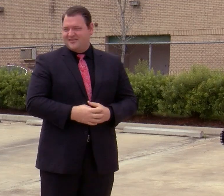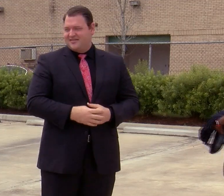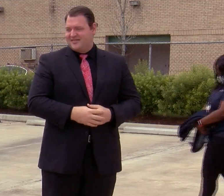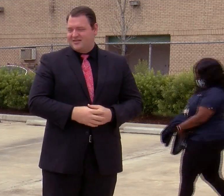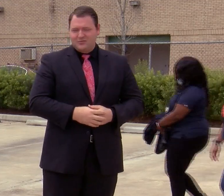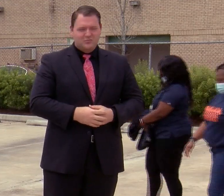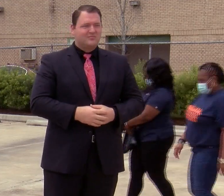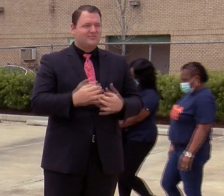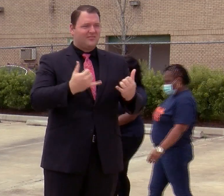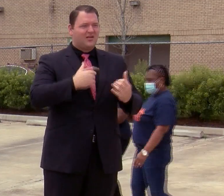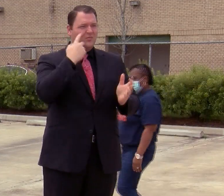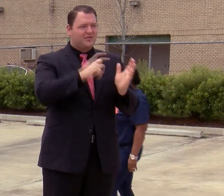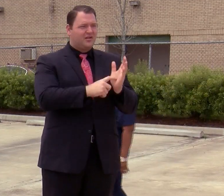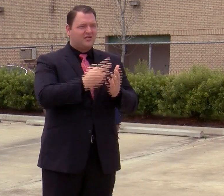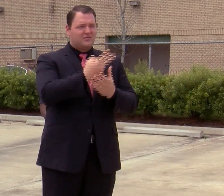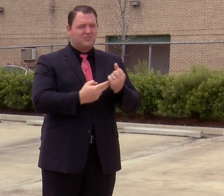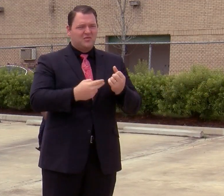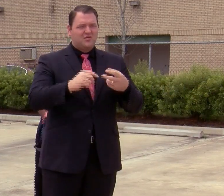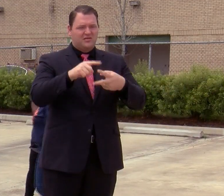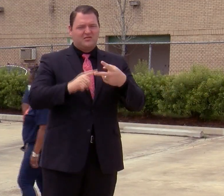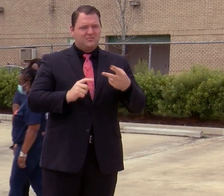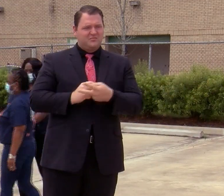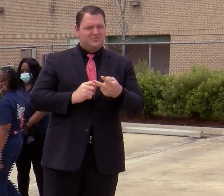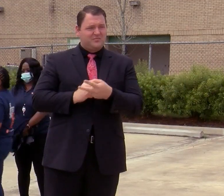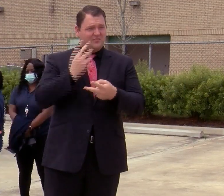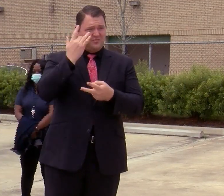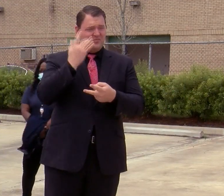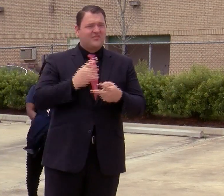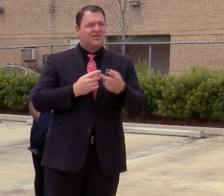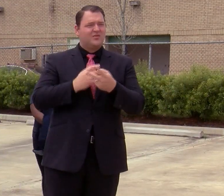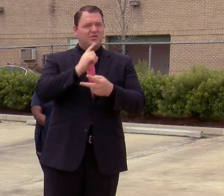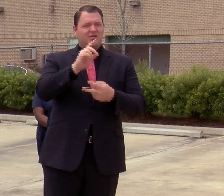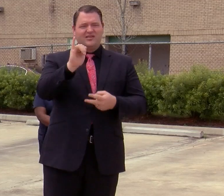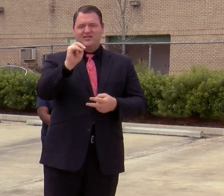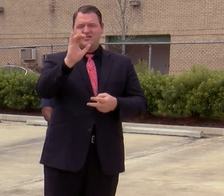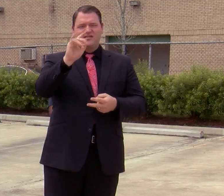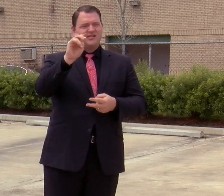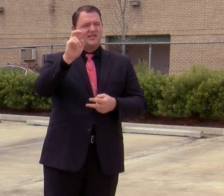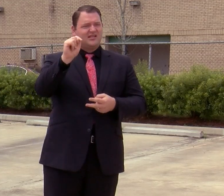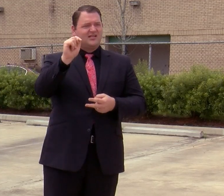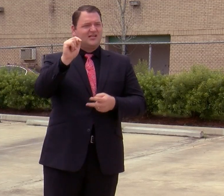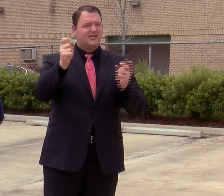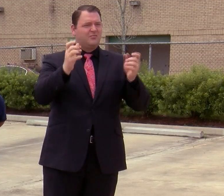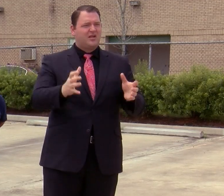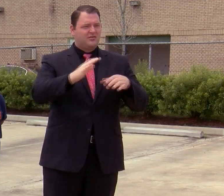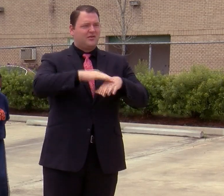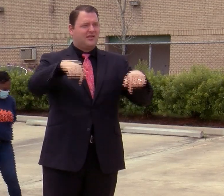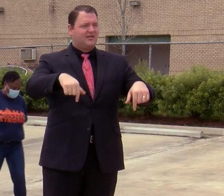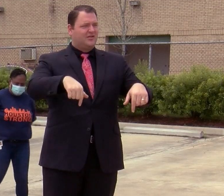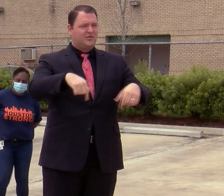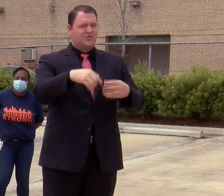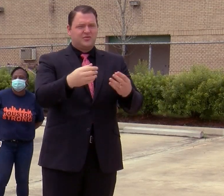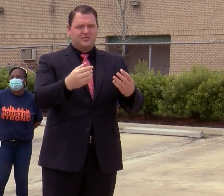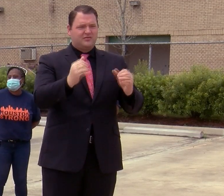I want to acknowledge both Marlene McNeese and Deprecia Limbrick because they are the incident commanders on the ground, helping to facilitate and